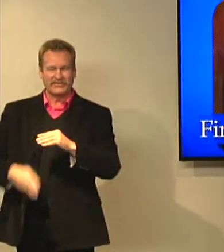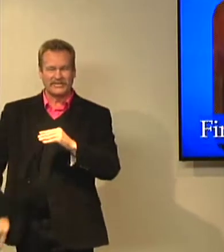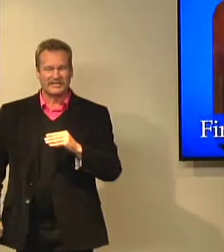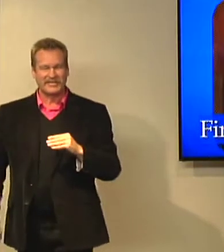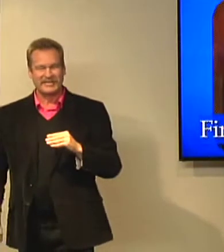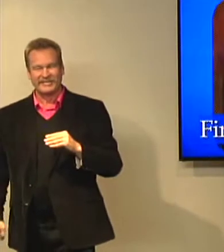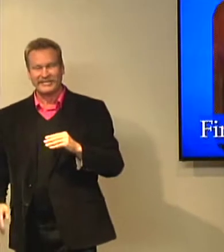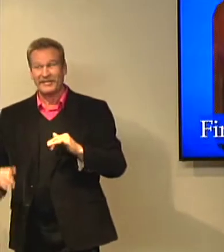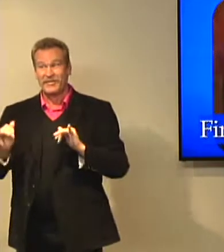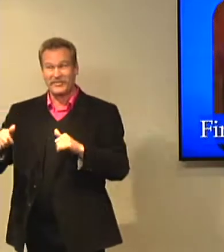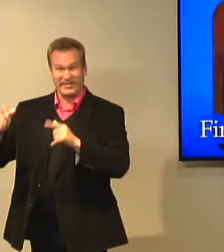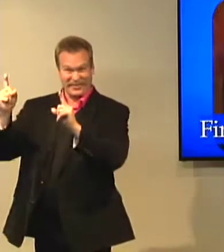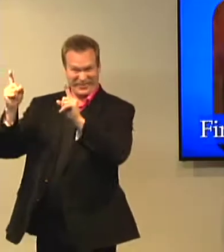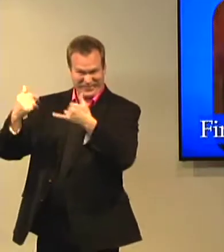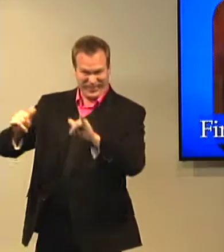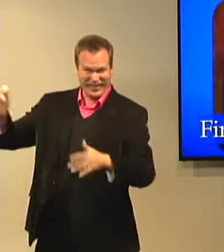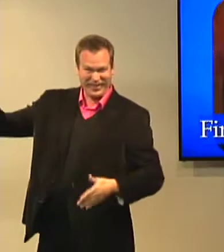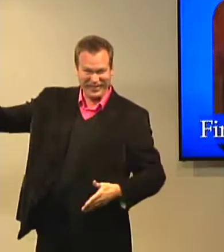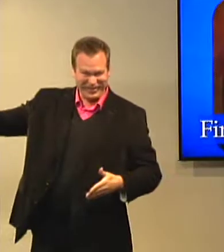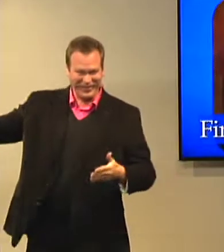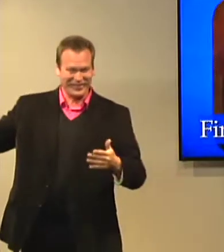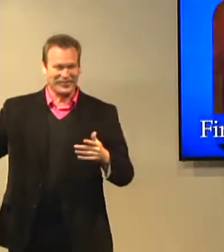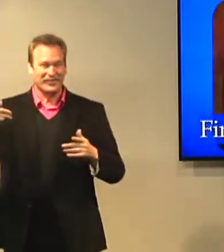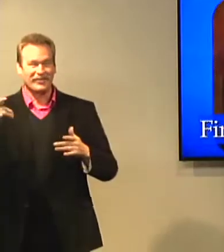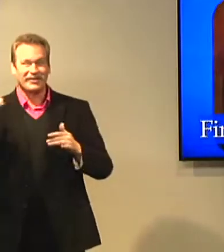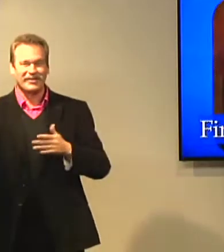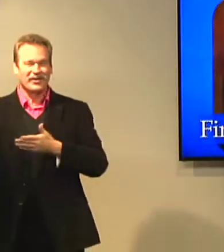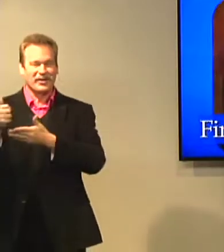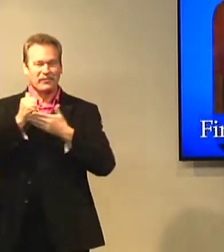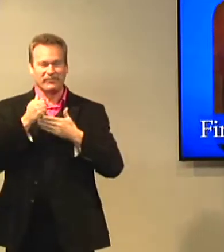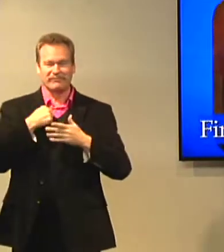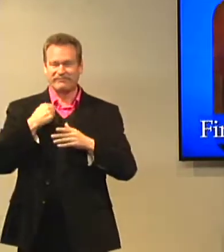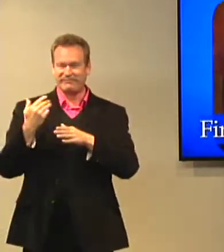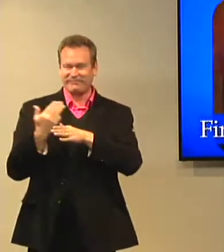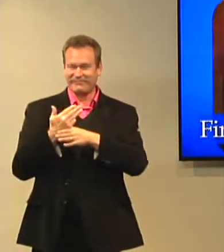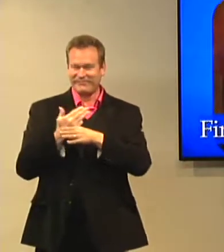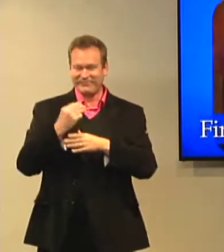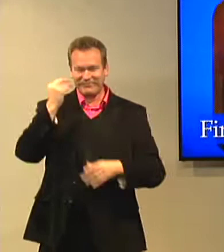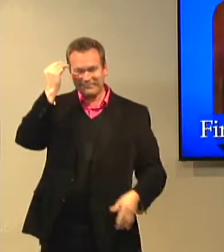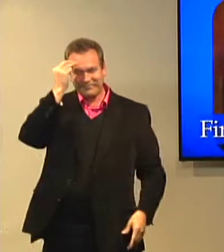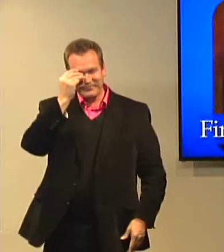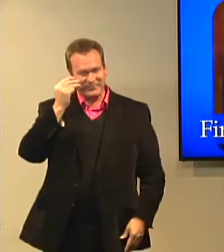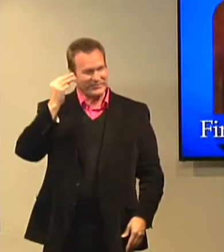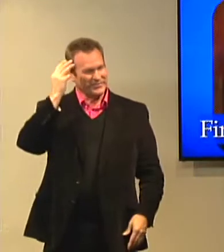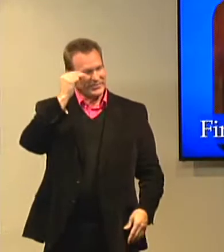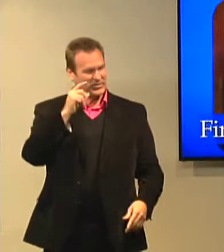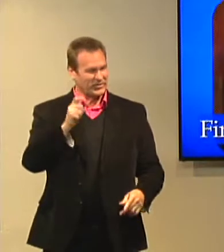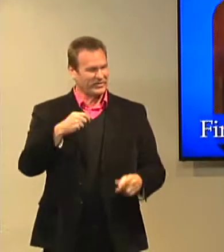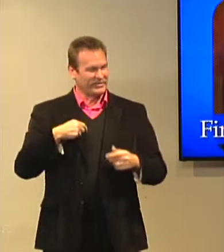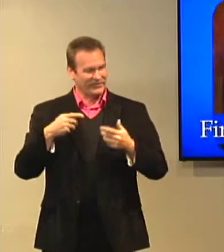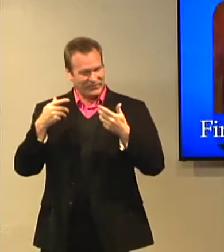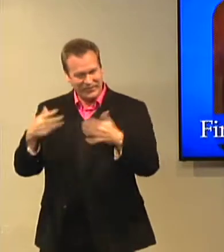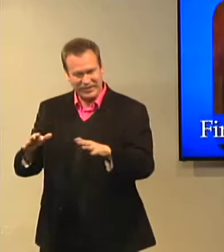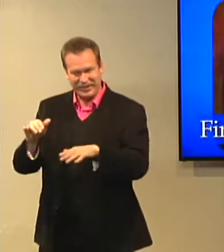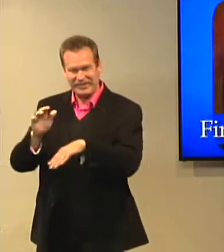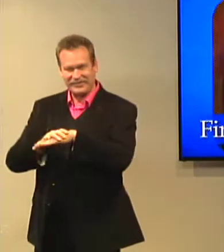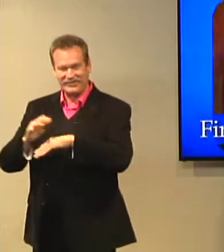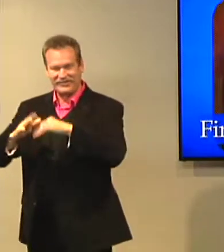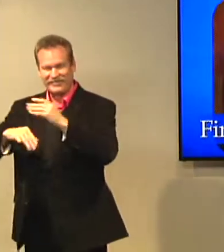It hasn't been completed yet. The frame is still up, but that kind of reminds me of this method, you know, you